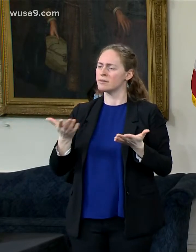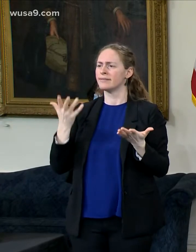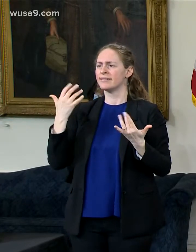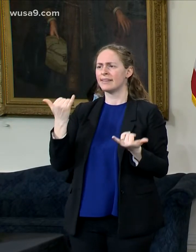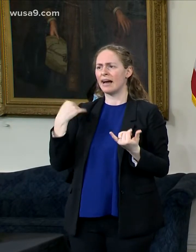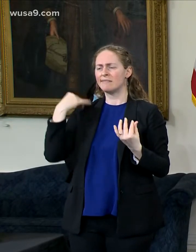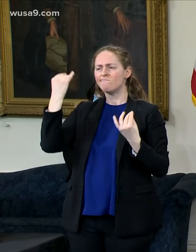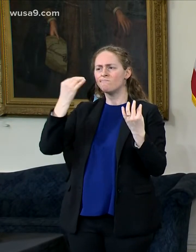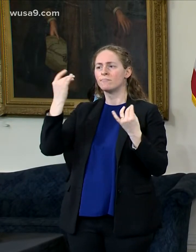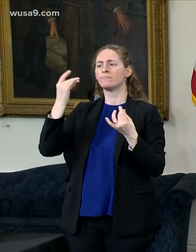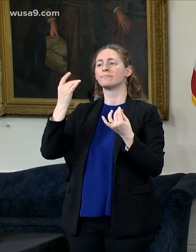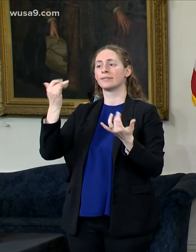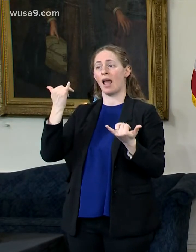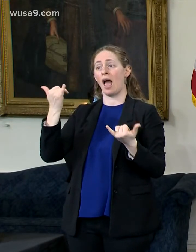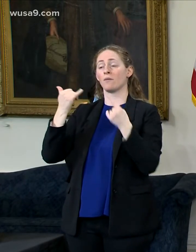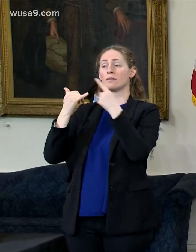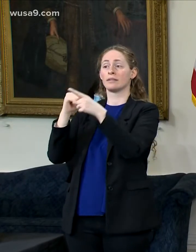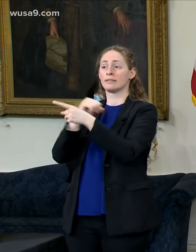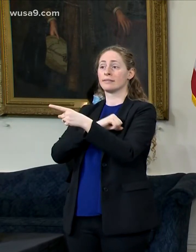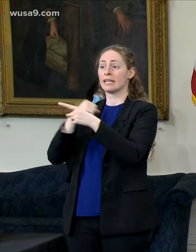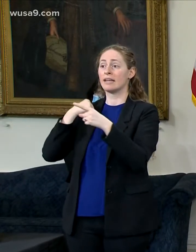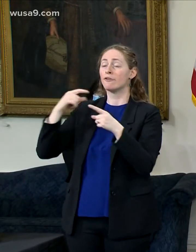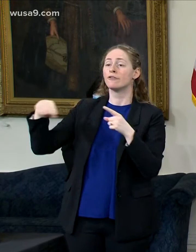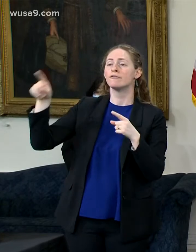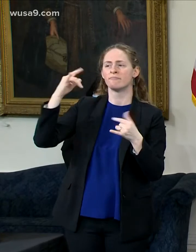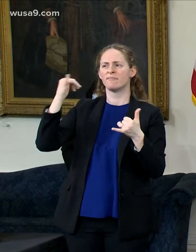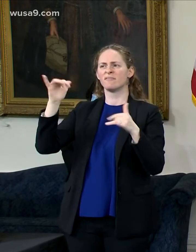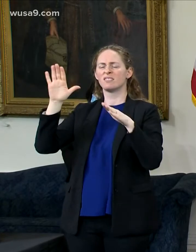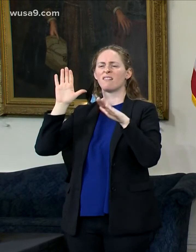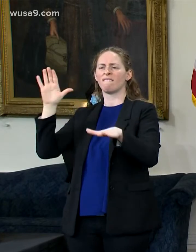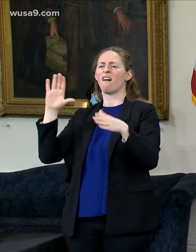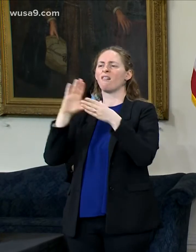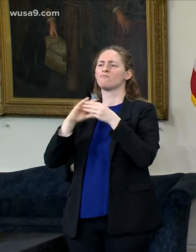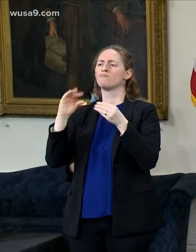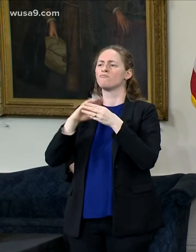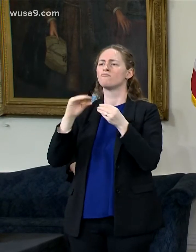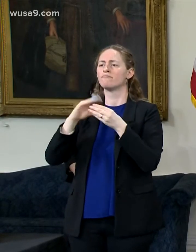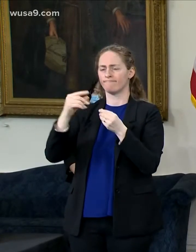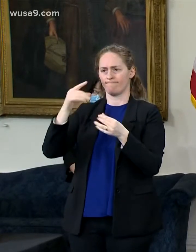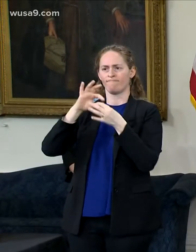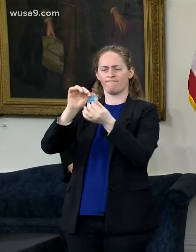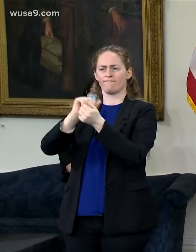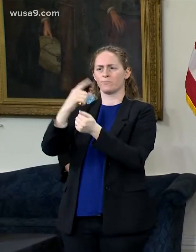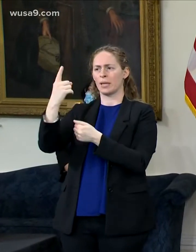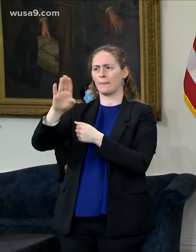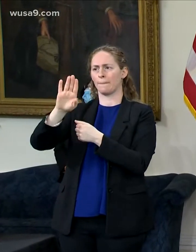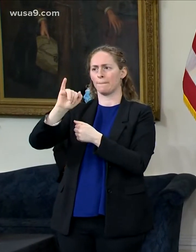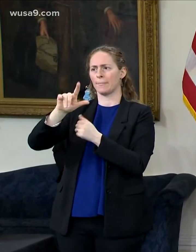pieces of legislation that's already passed the House, but yet the political divide between the Democrats and Republicans